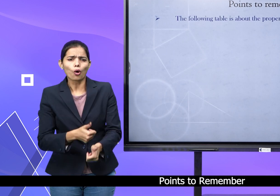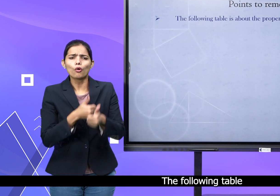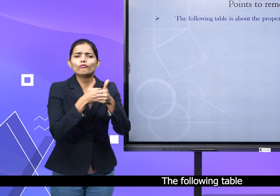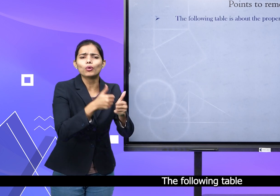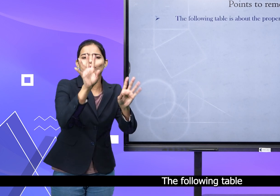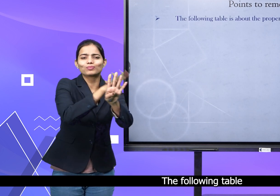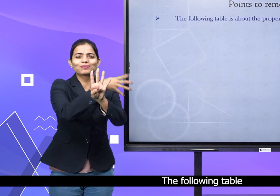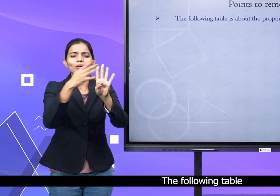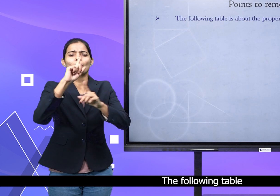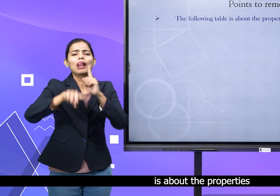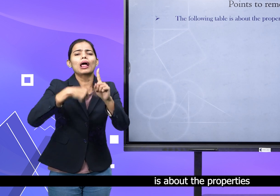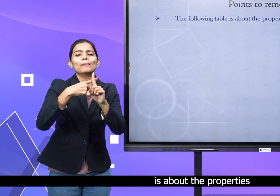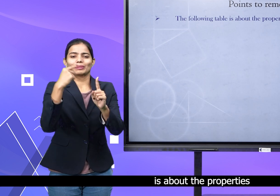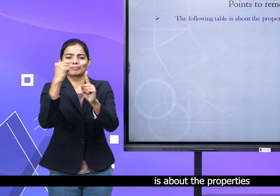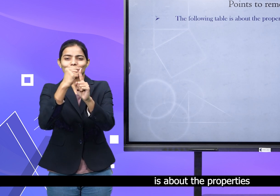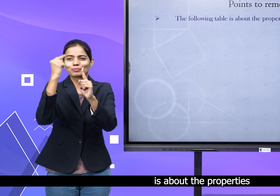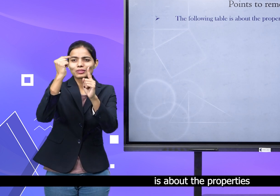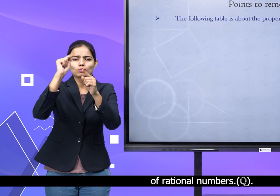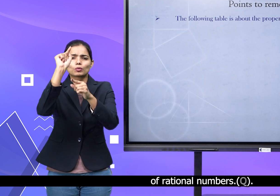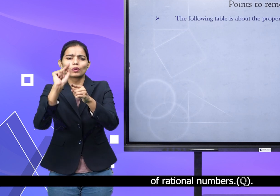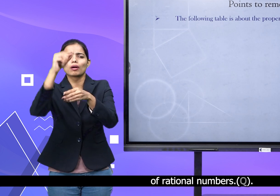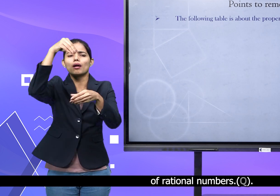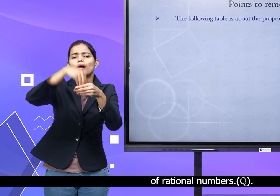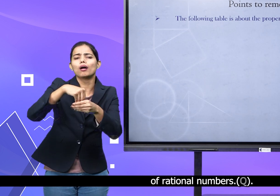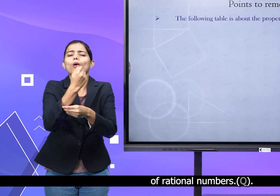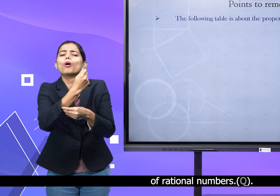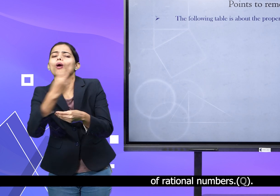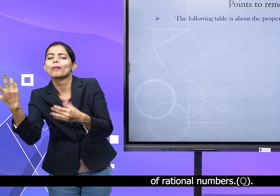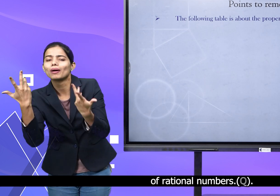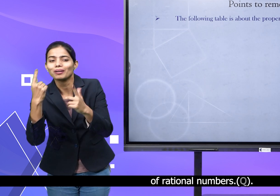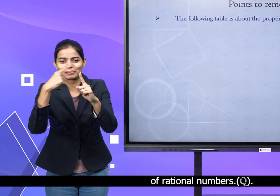The following table is about the properties of rational numbers Q.